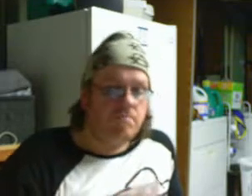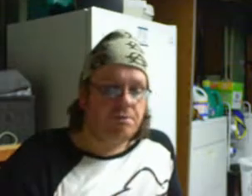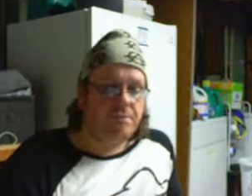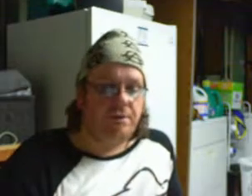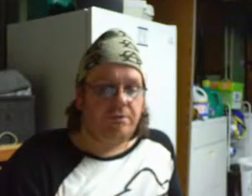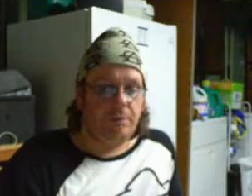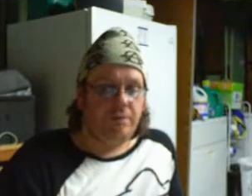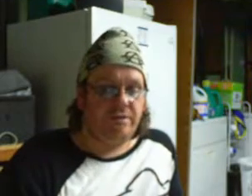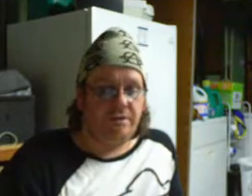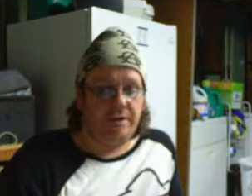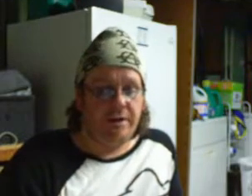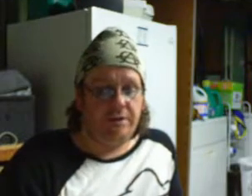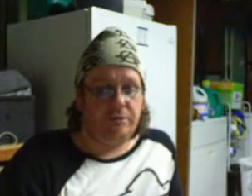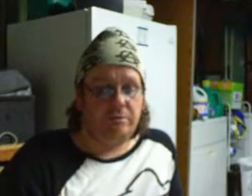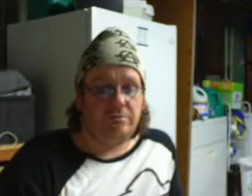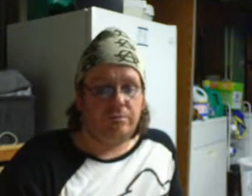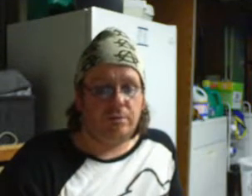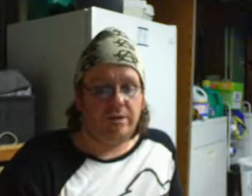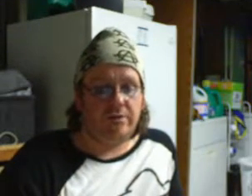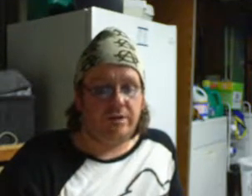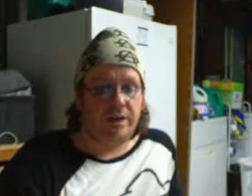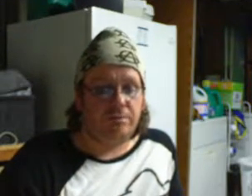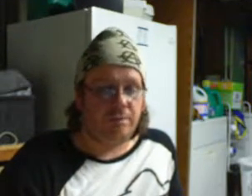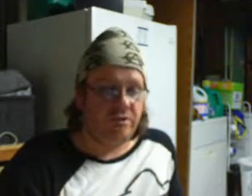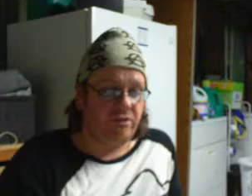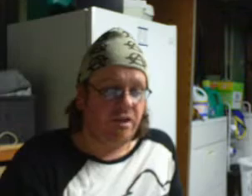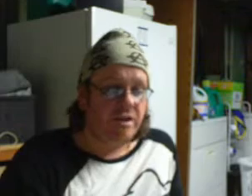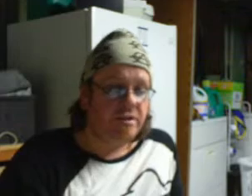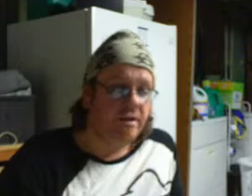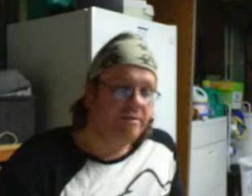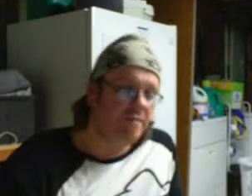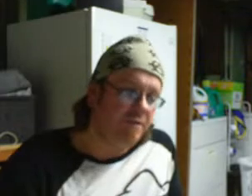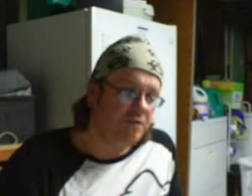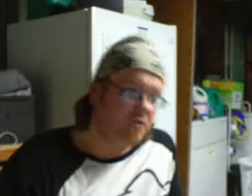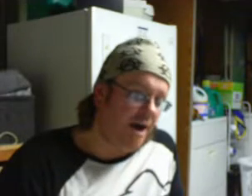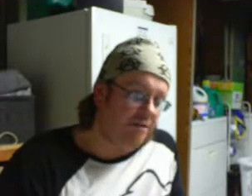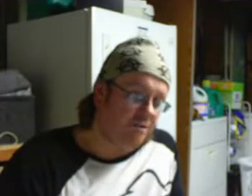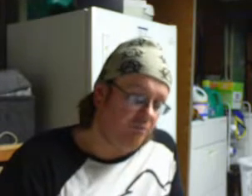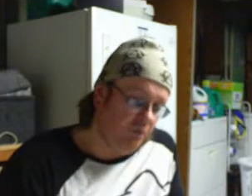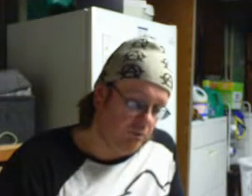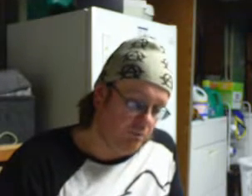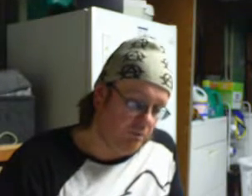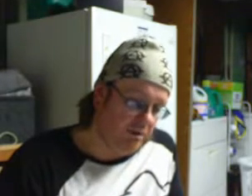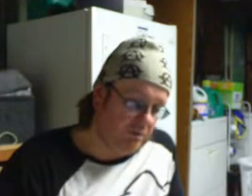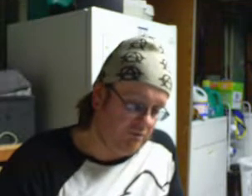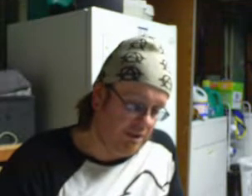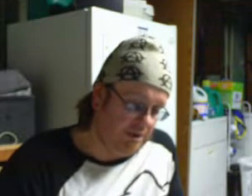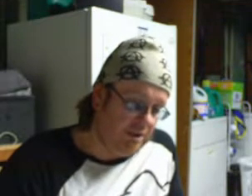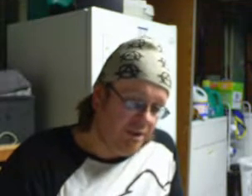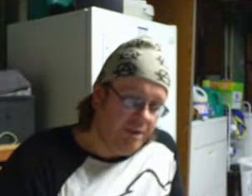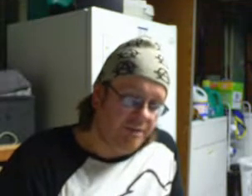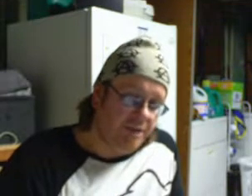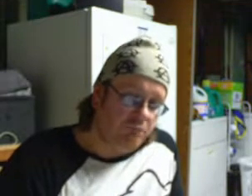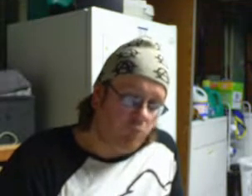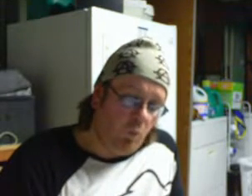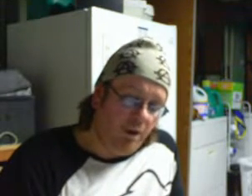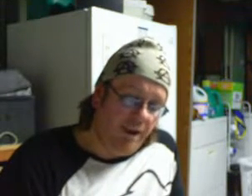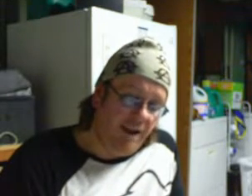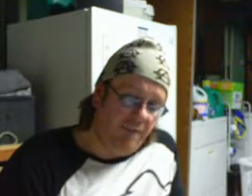me a sword, said the king, and a sword was brought into the king's presence. Cut the living child in two, the king said, and give one half to